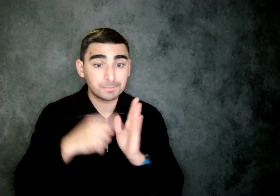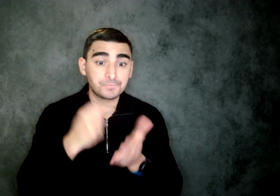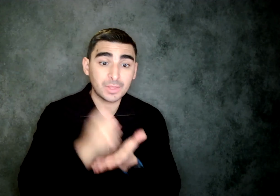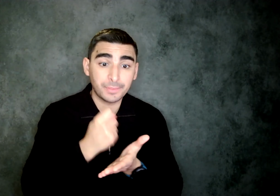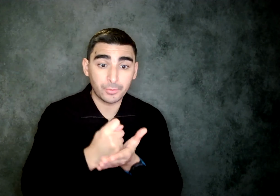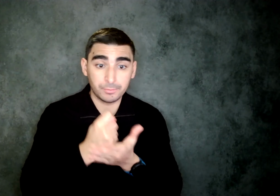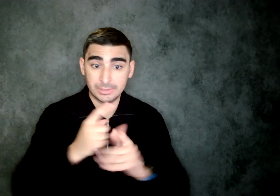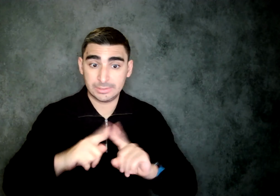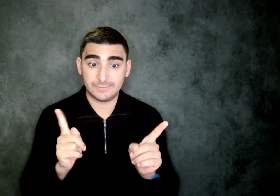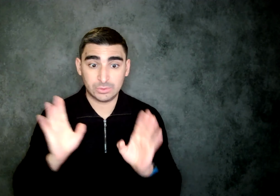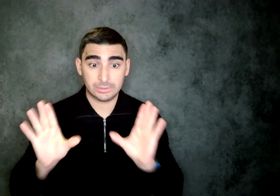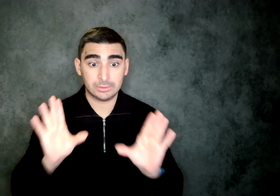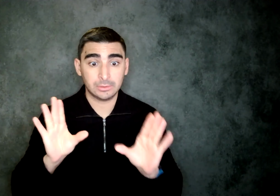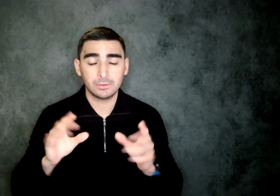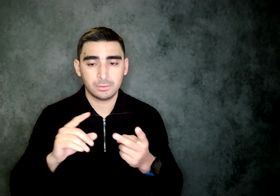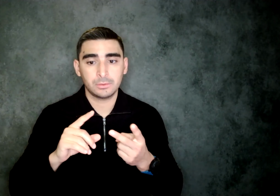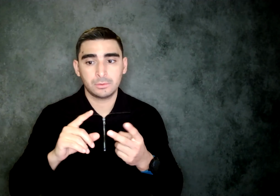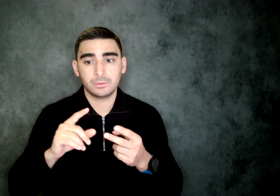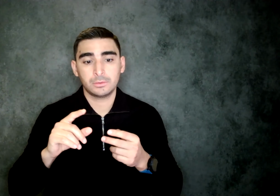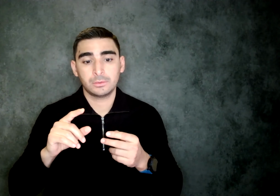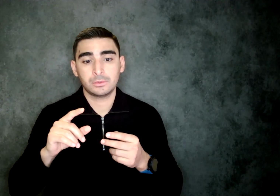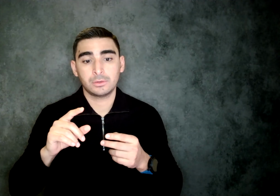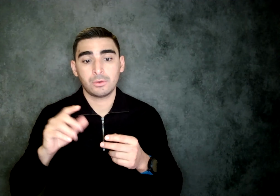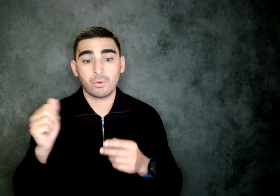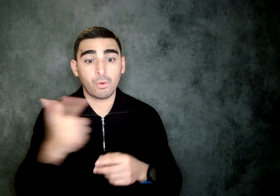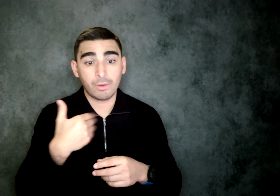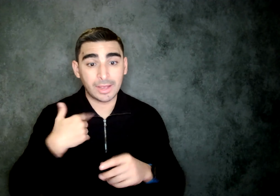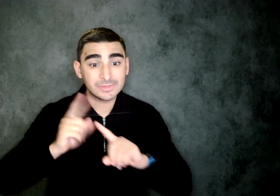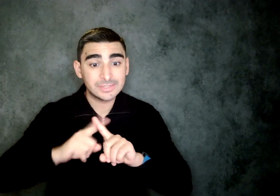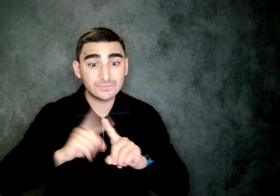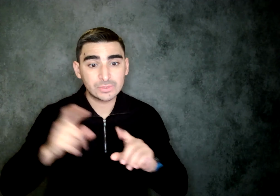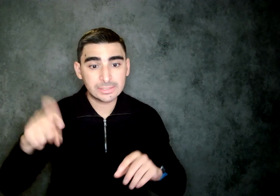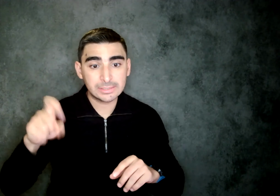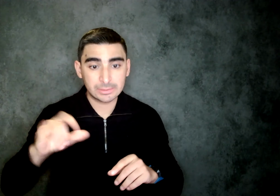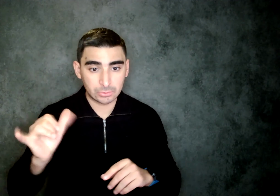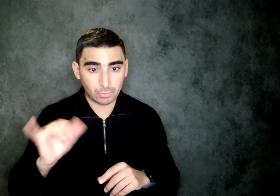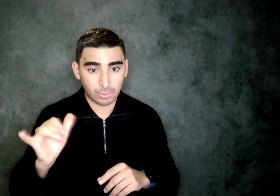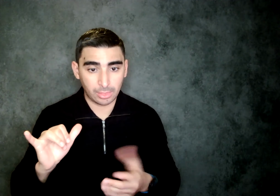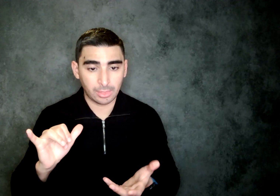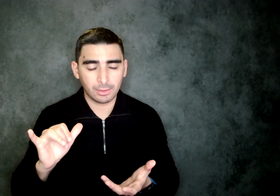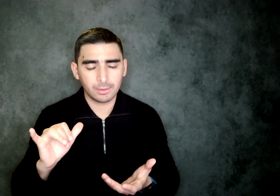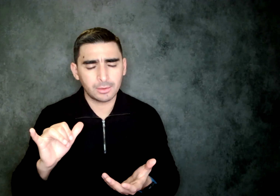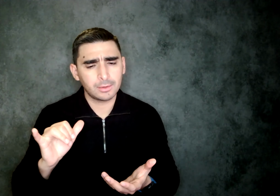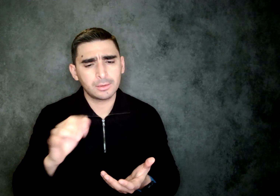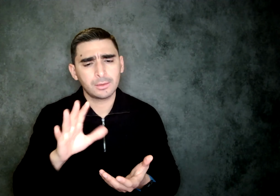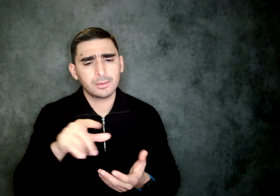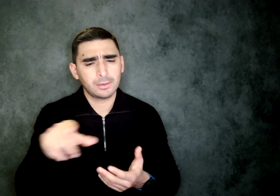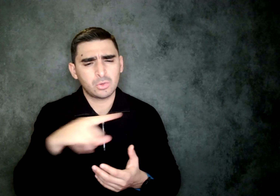that serve our youth are different from our adults, and they all have different needs. And so to ask therapists